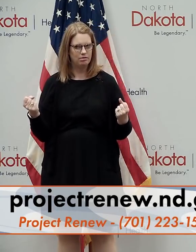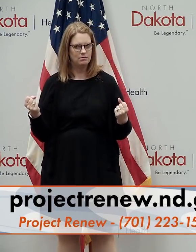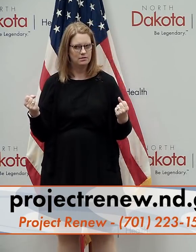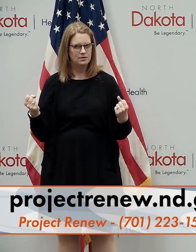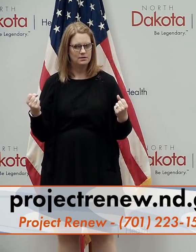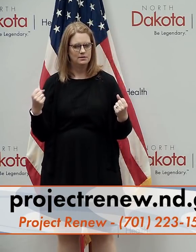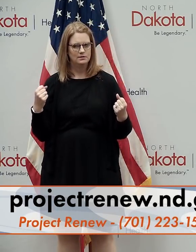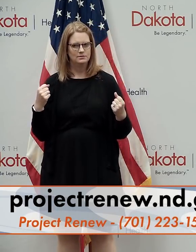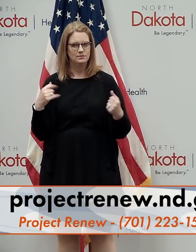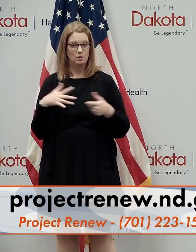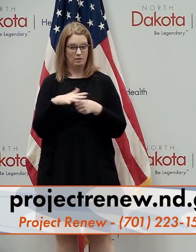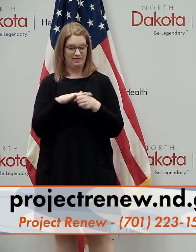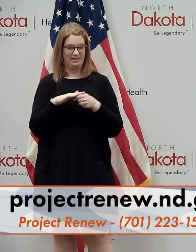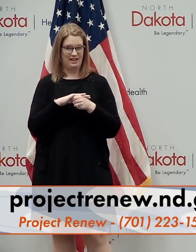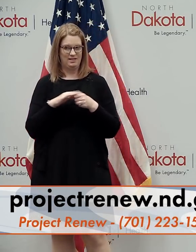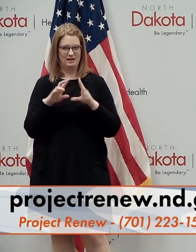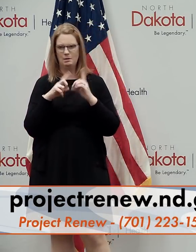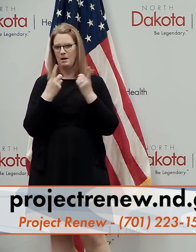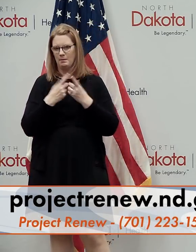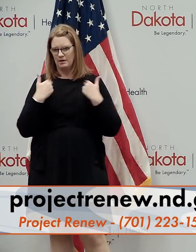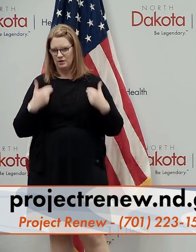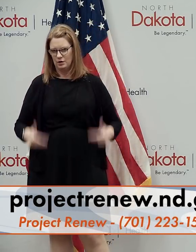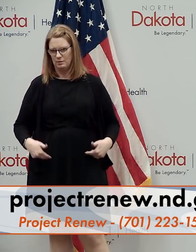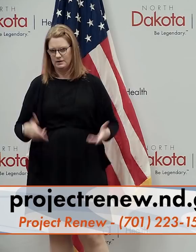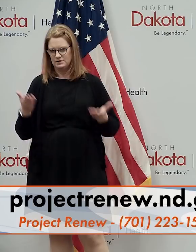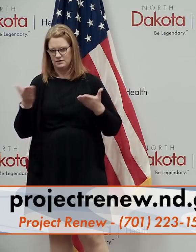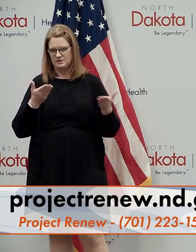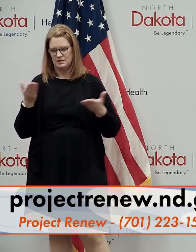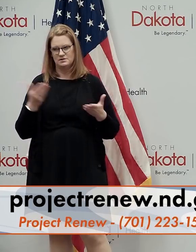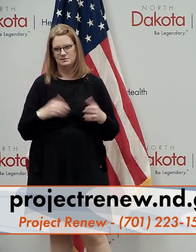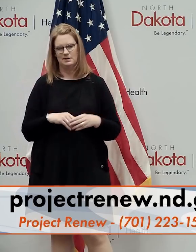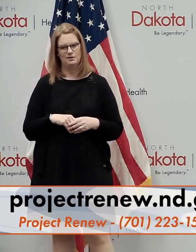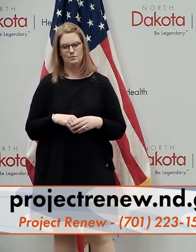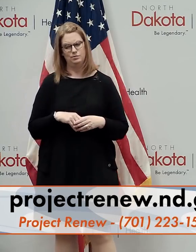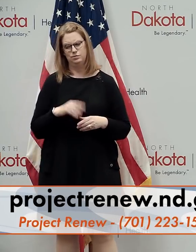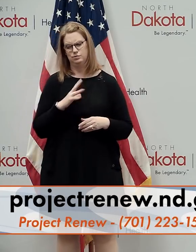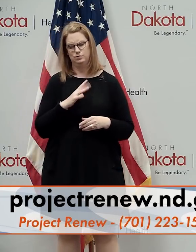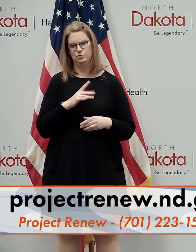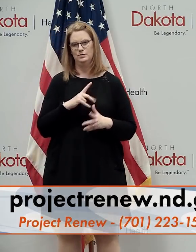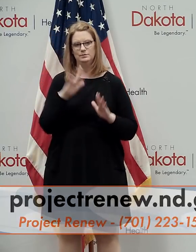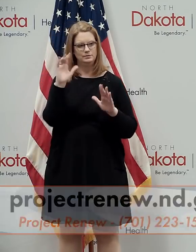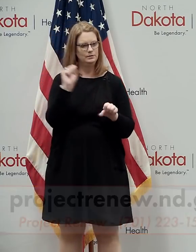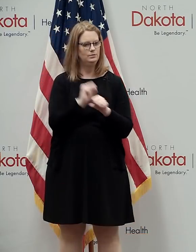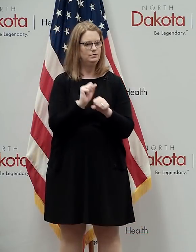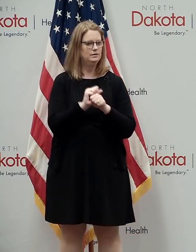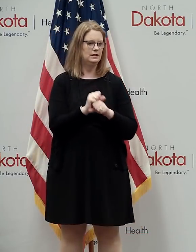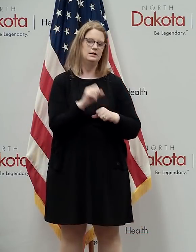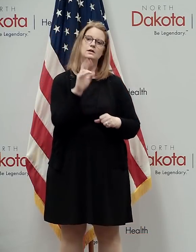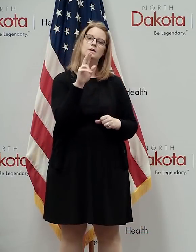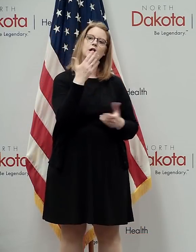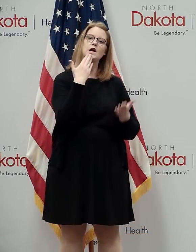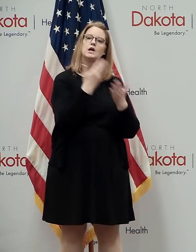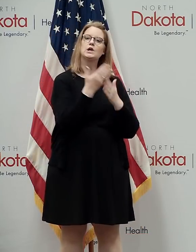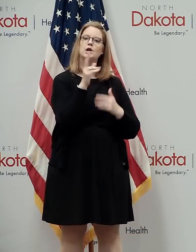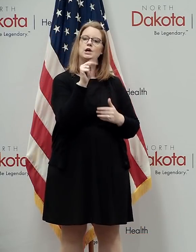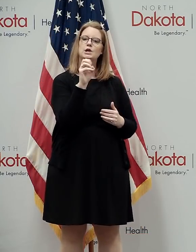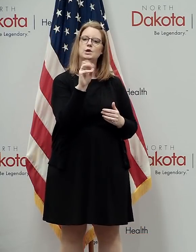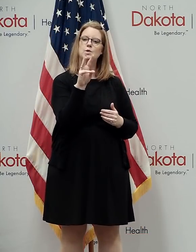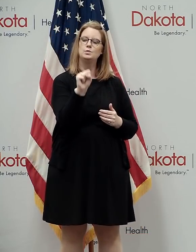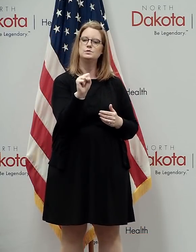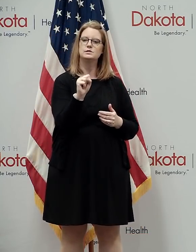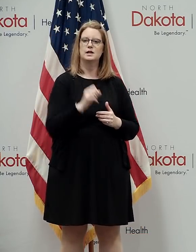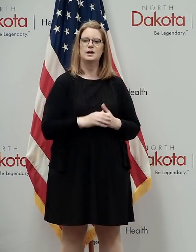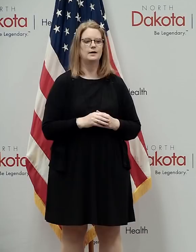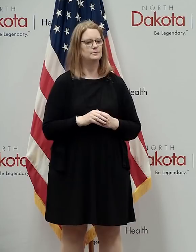within the Human Services division that's doing all this great work. We have a good news section which we include every